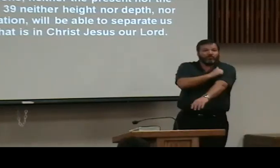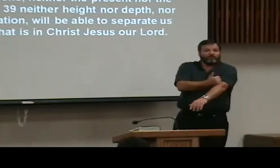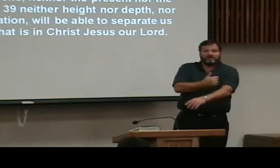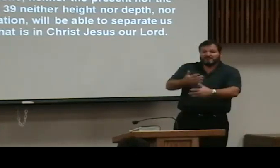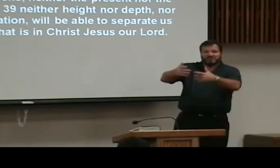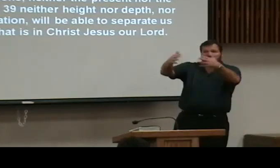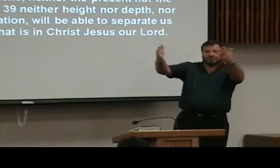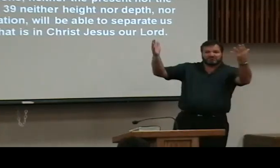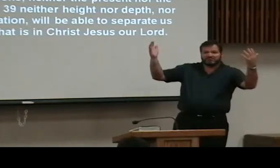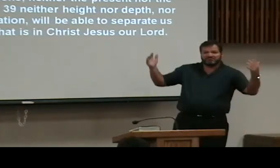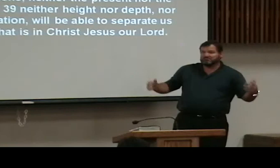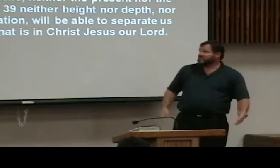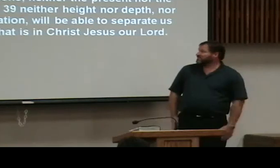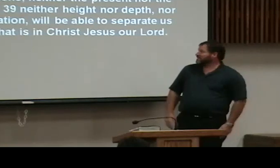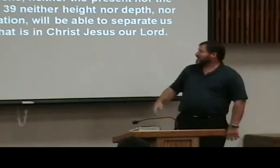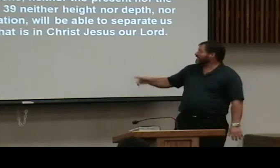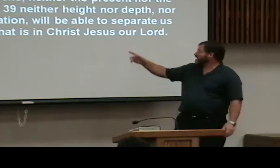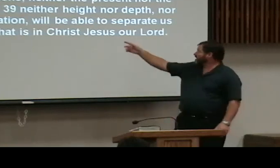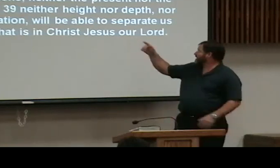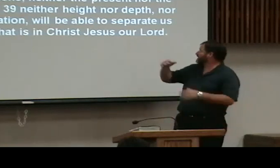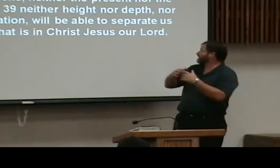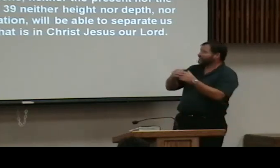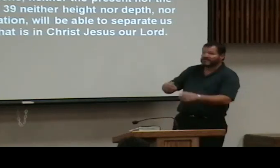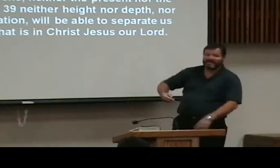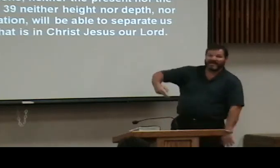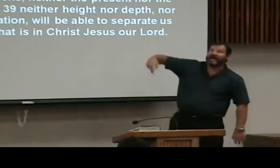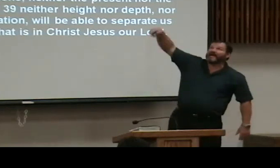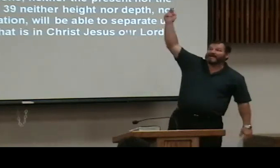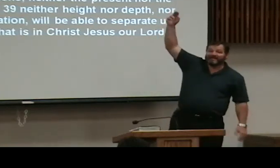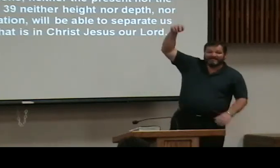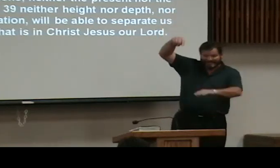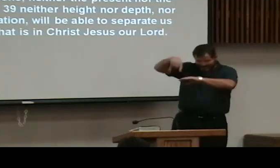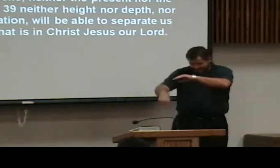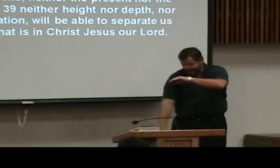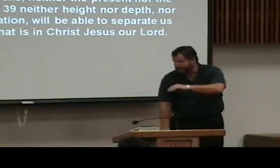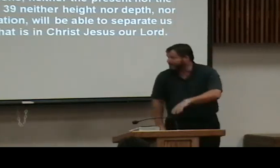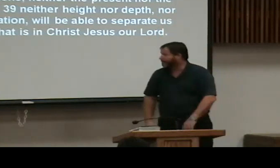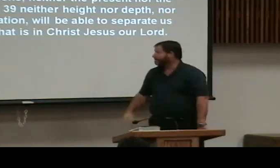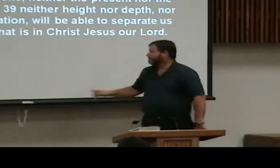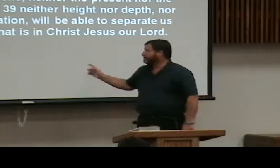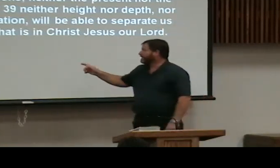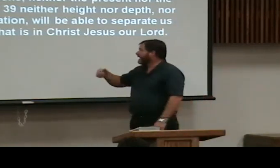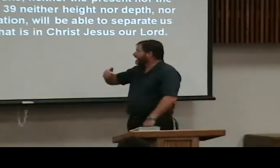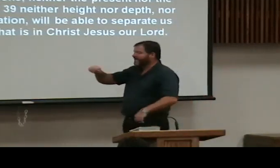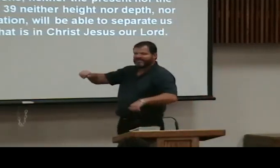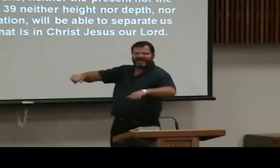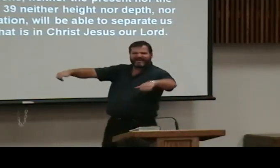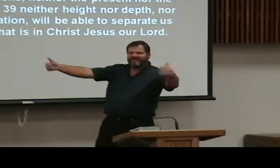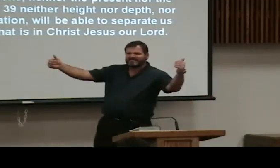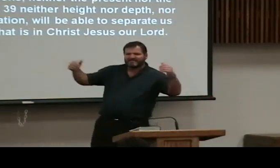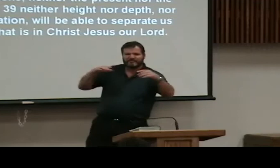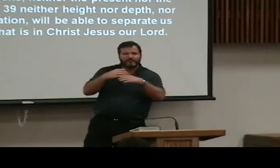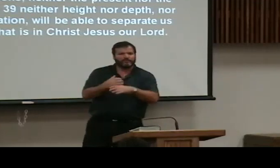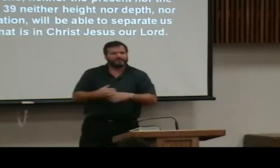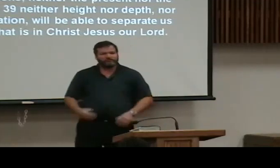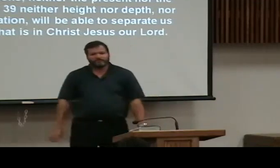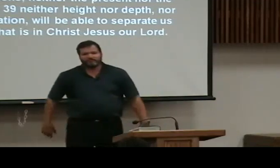any strength, it doesn't matter, height or depth. Anything else in all creation,